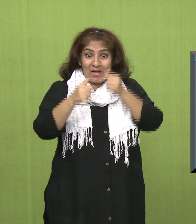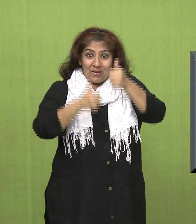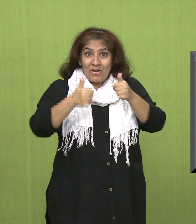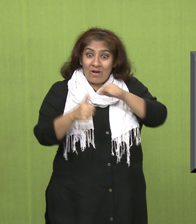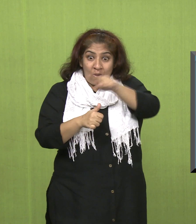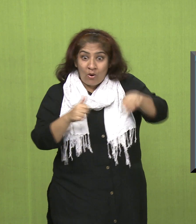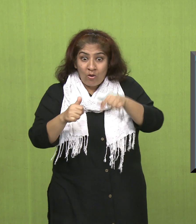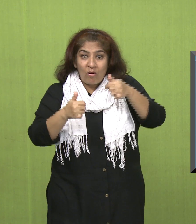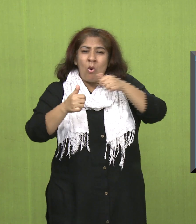that,